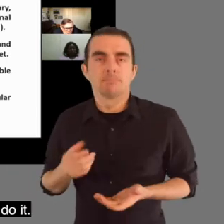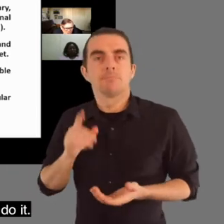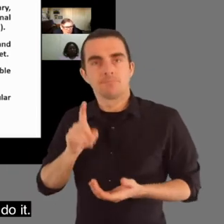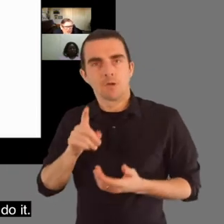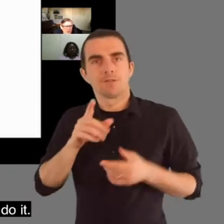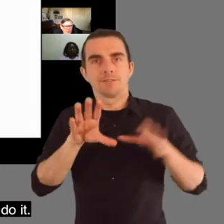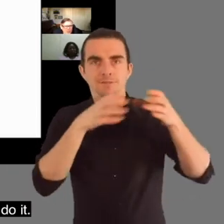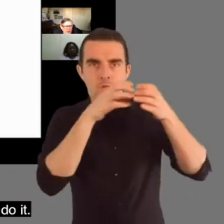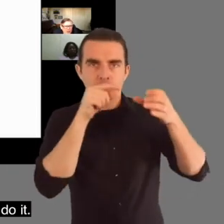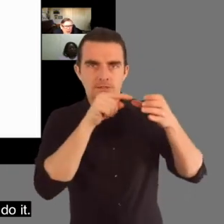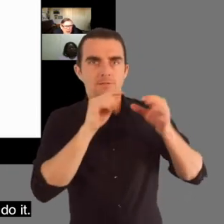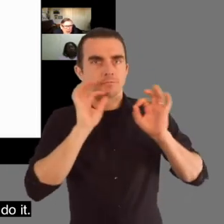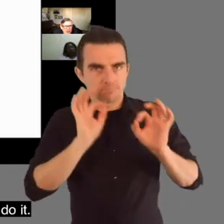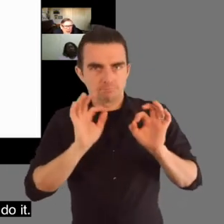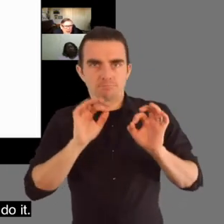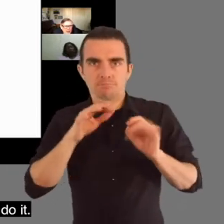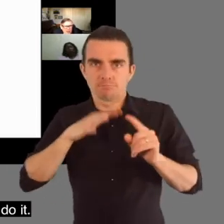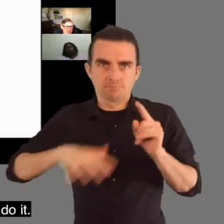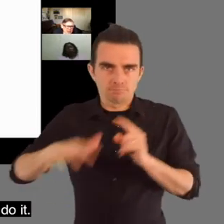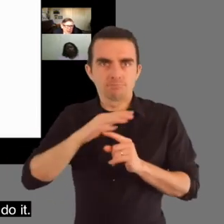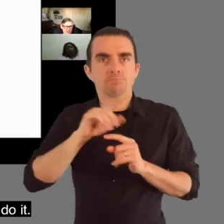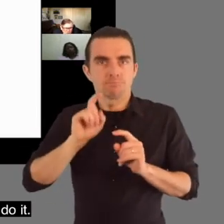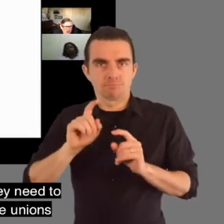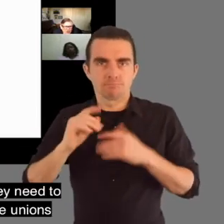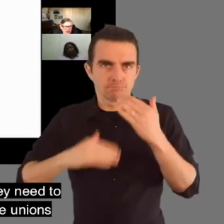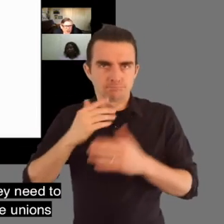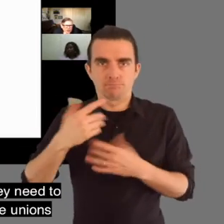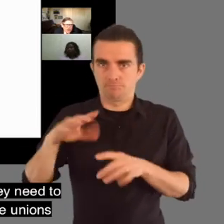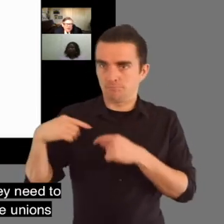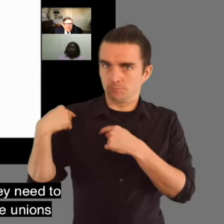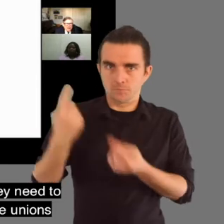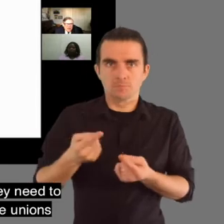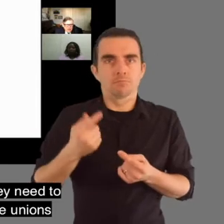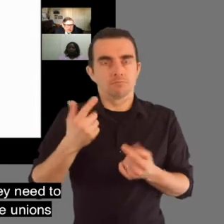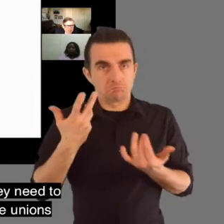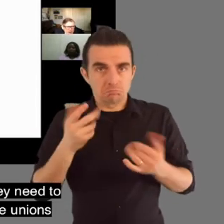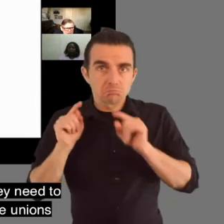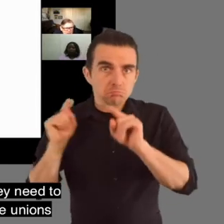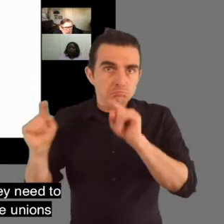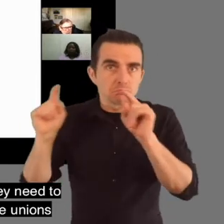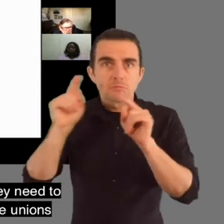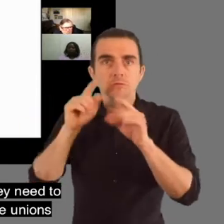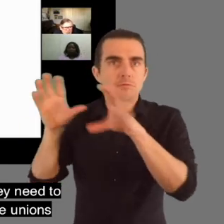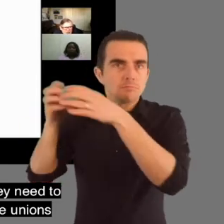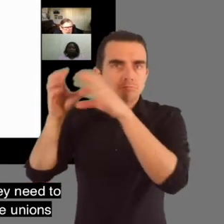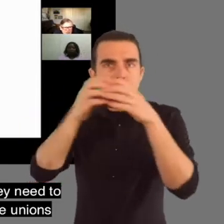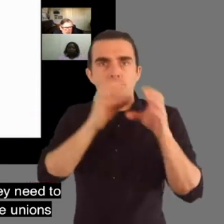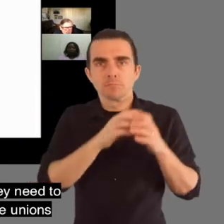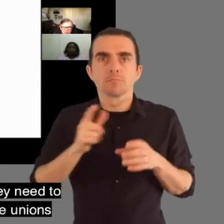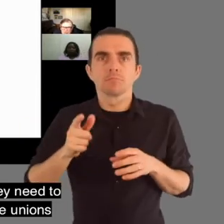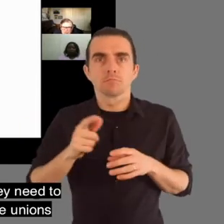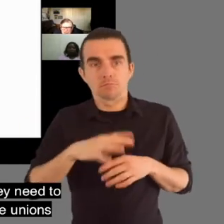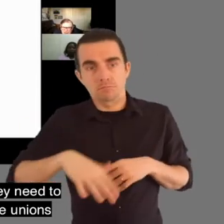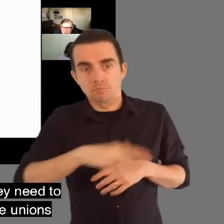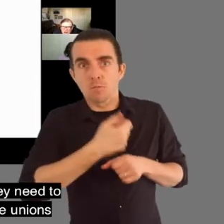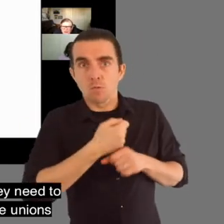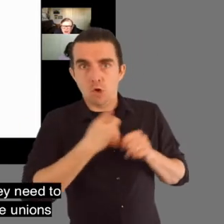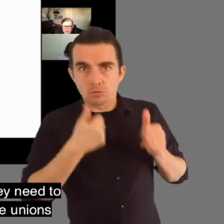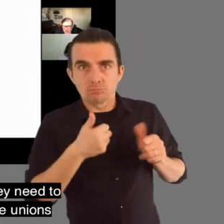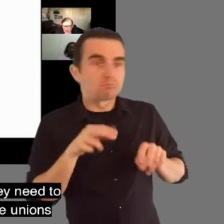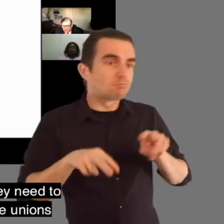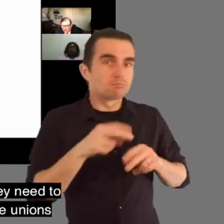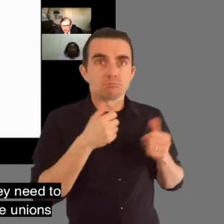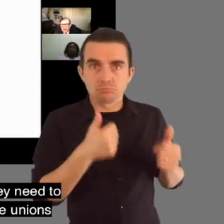had jobs. So that was not the right way to do it. They were trade unionized, and they need to be in the past, and still some trade